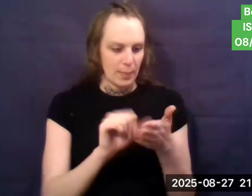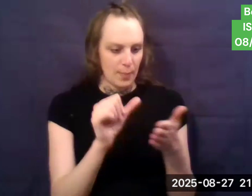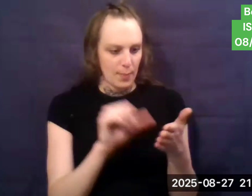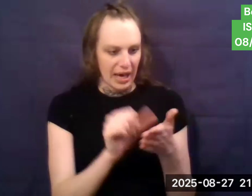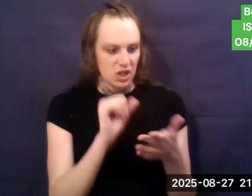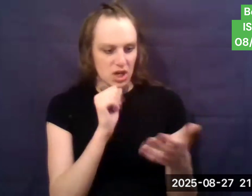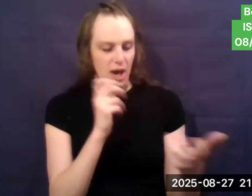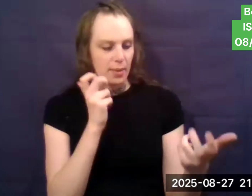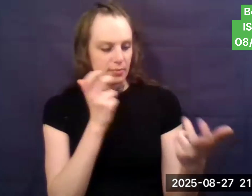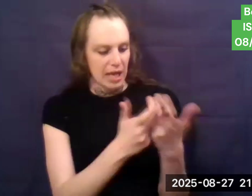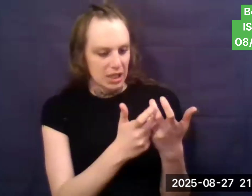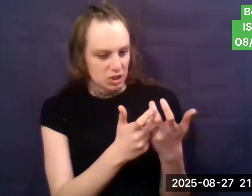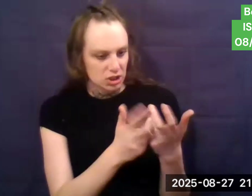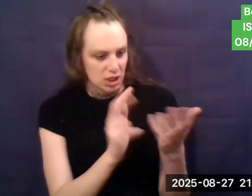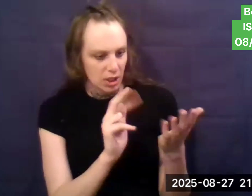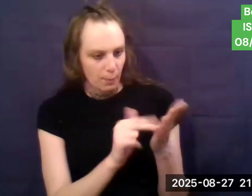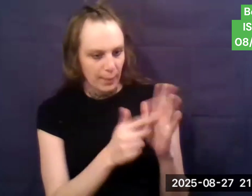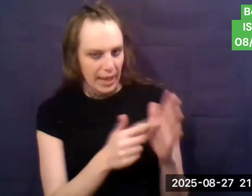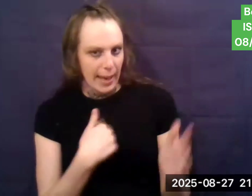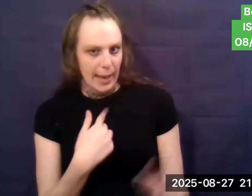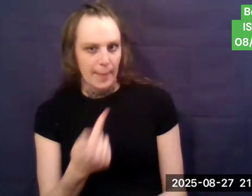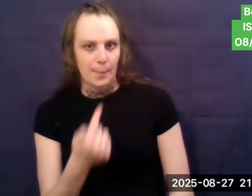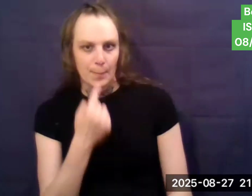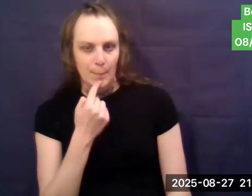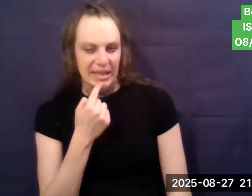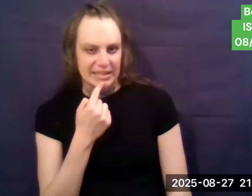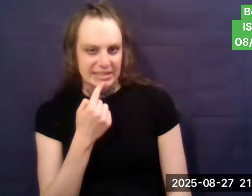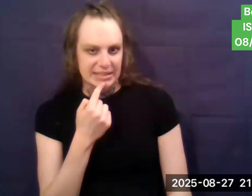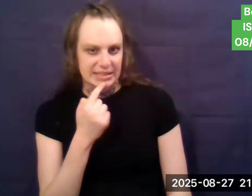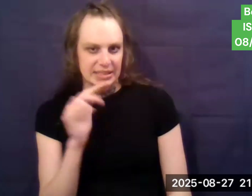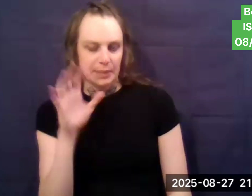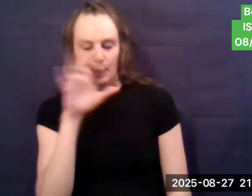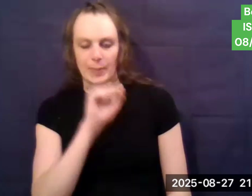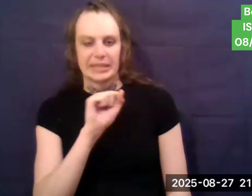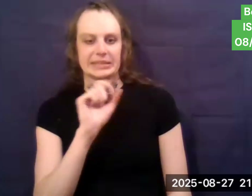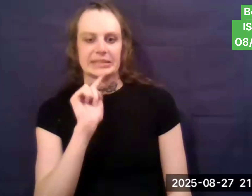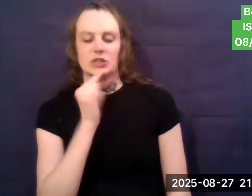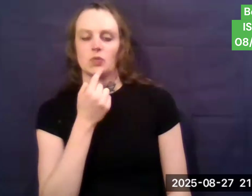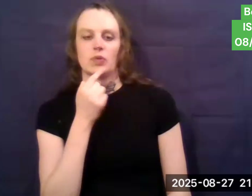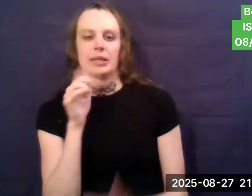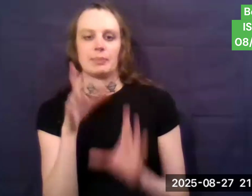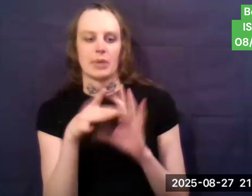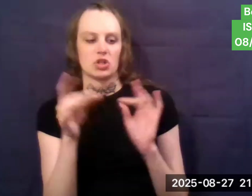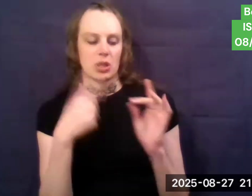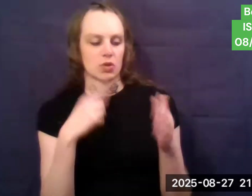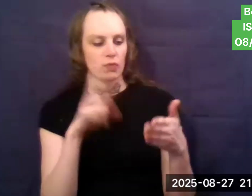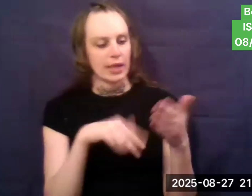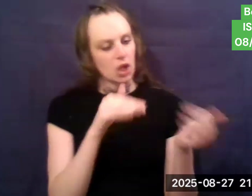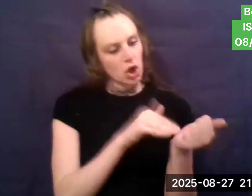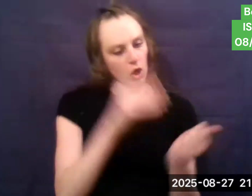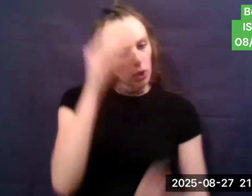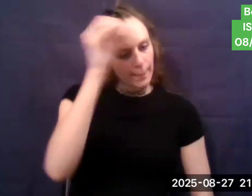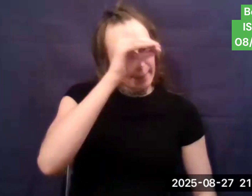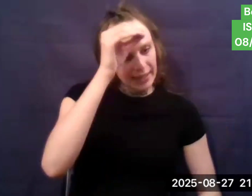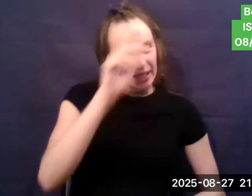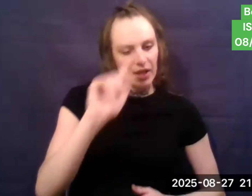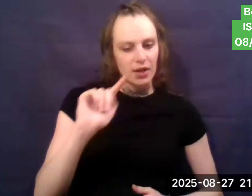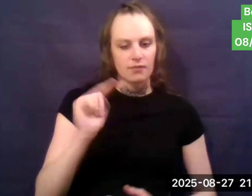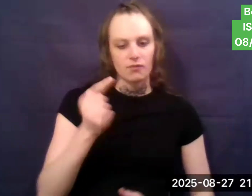serious message here, because I was reading the doctor's opinion, the first couple of chapters, we agnostics and